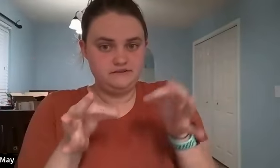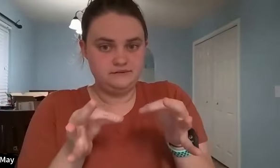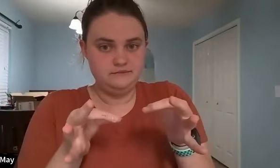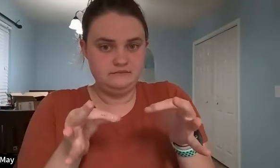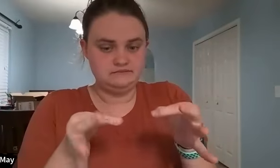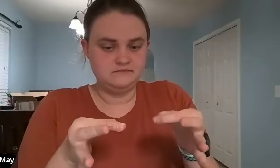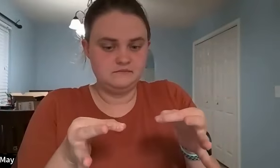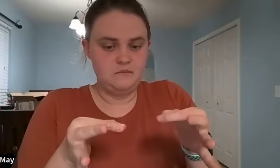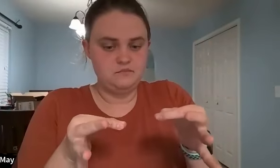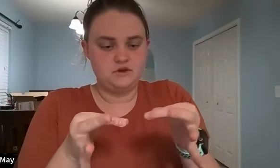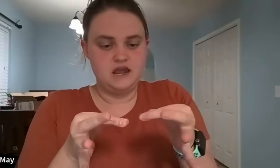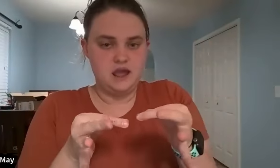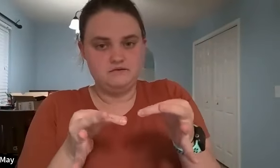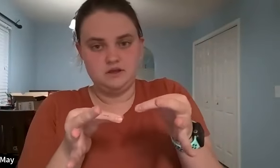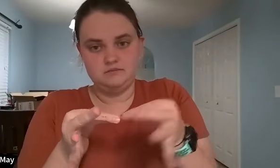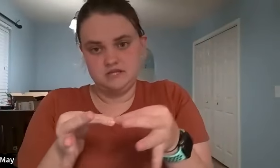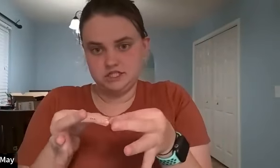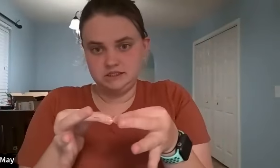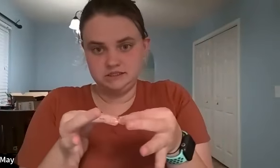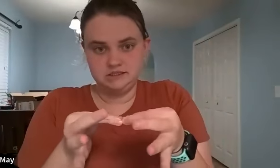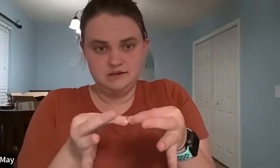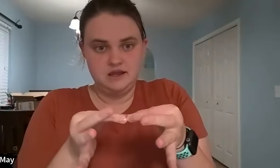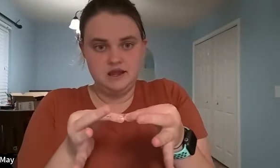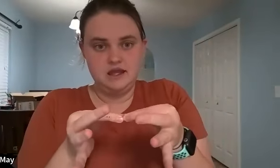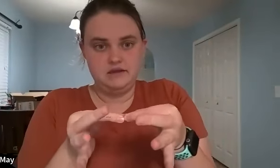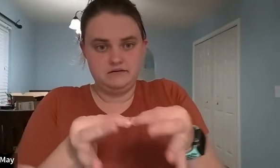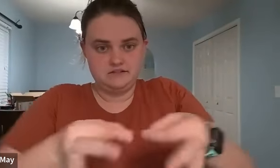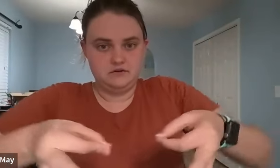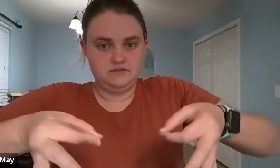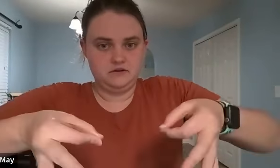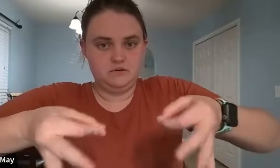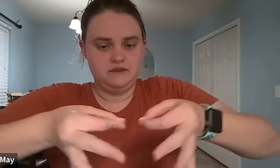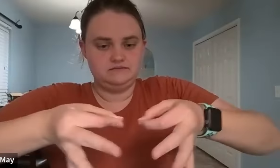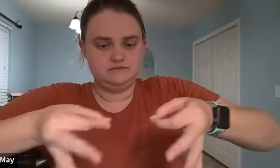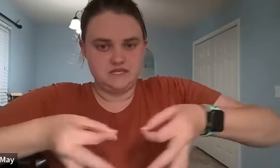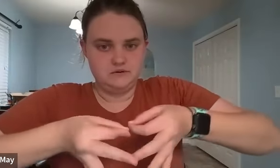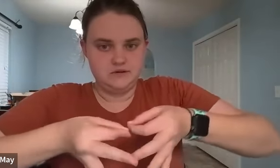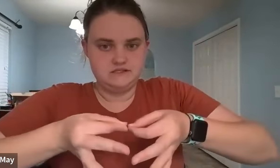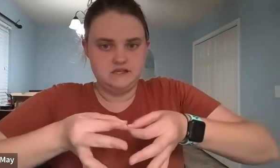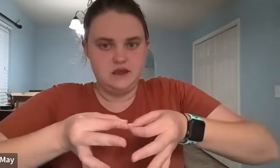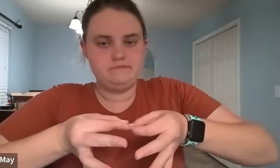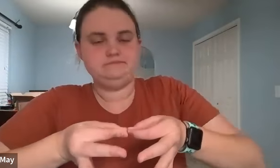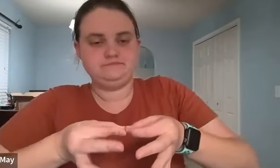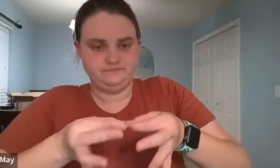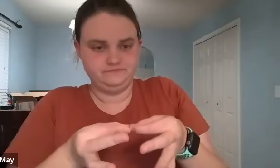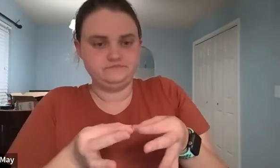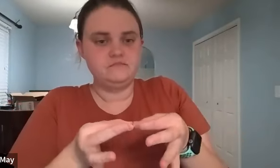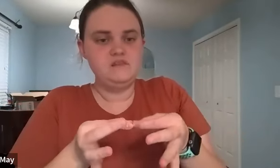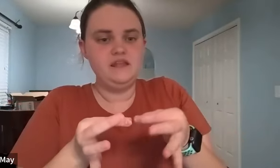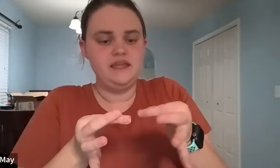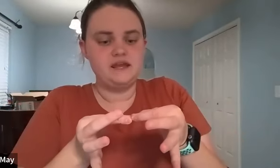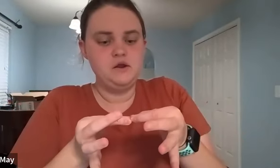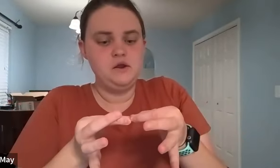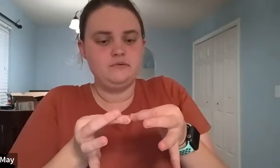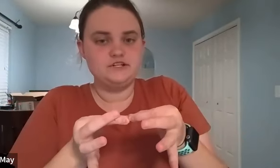F's. You're going to have them touching. So like they're going like sideways. Yeah. And what you're